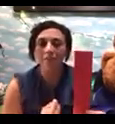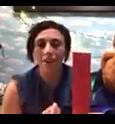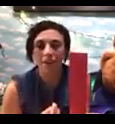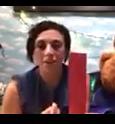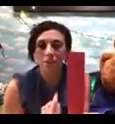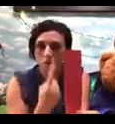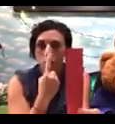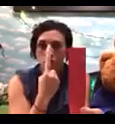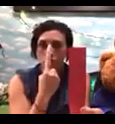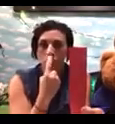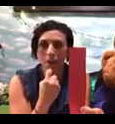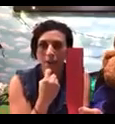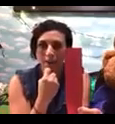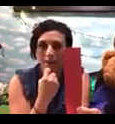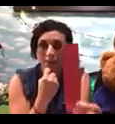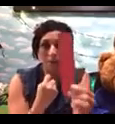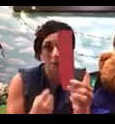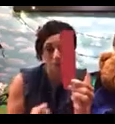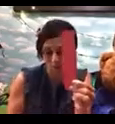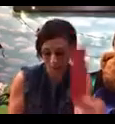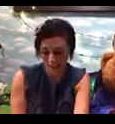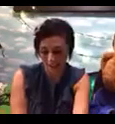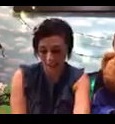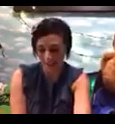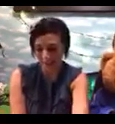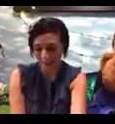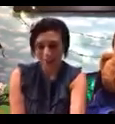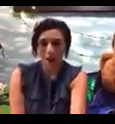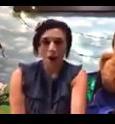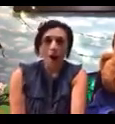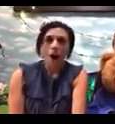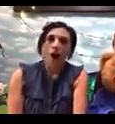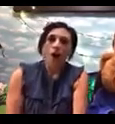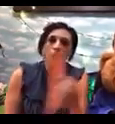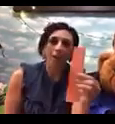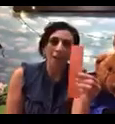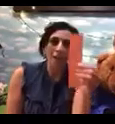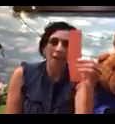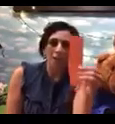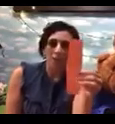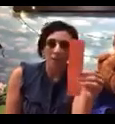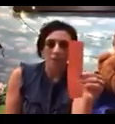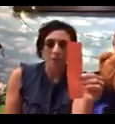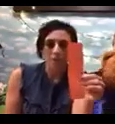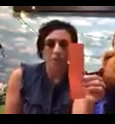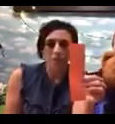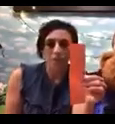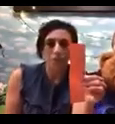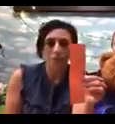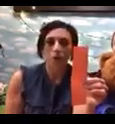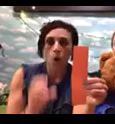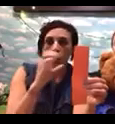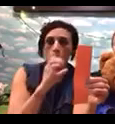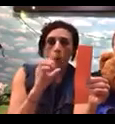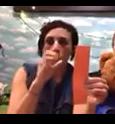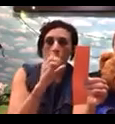sign for red. Red. Red. What color? Orange.